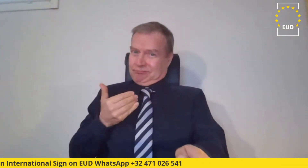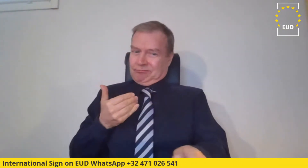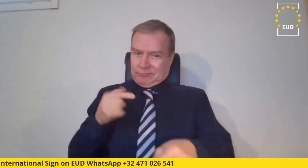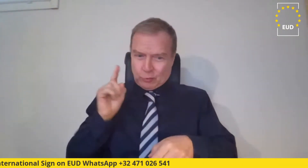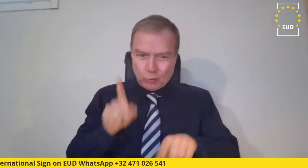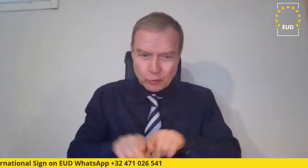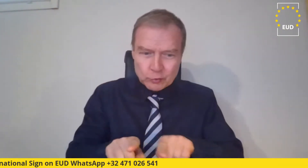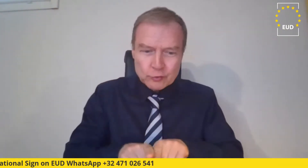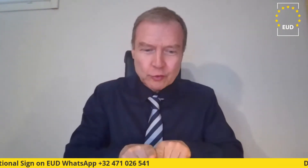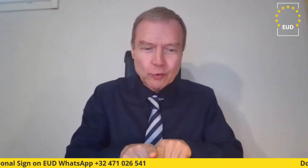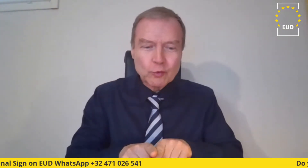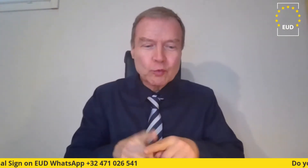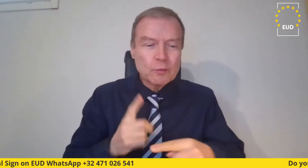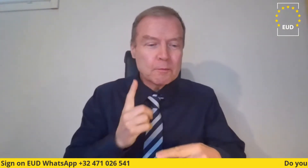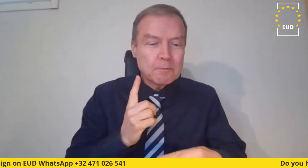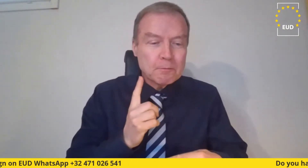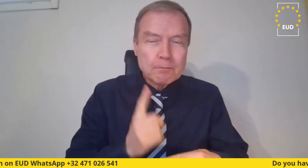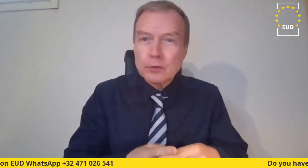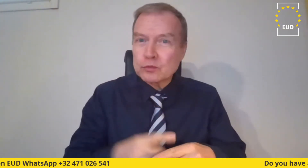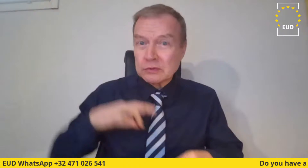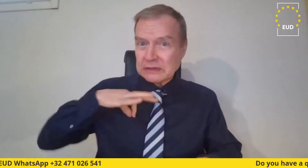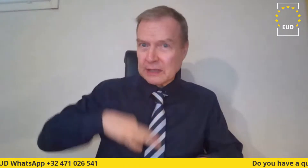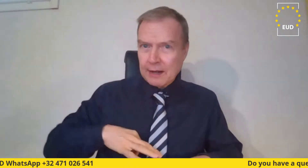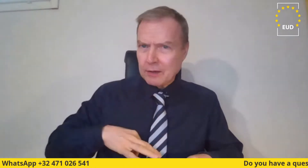You stress the importance of preparation,